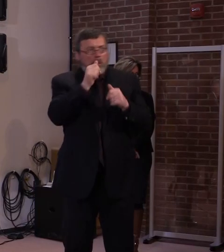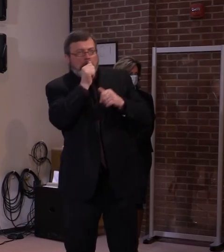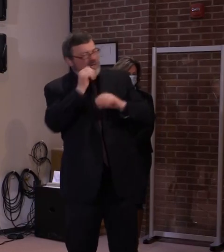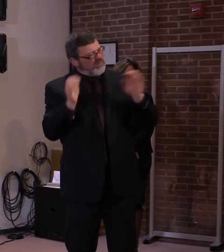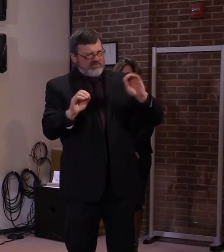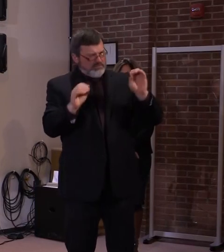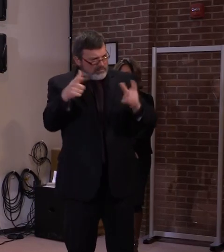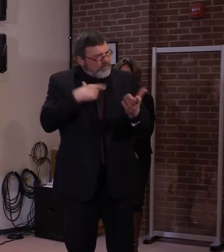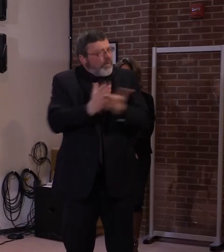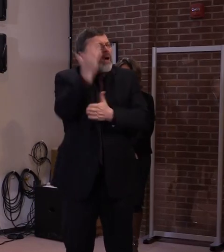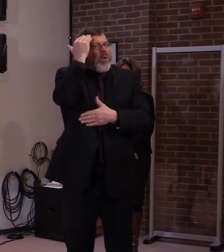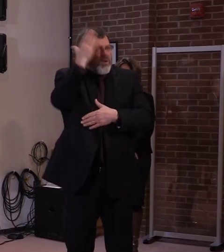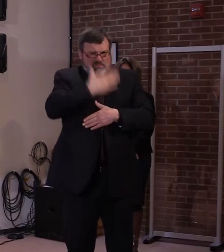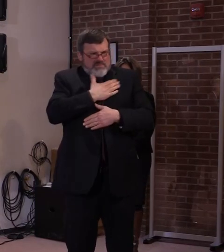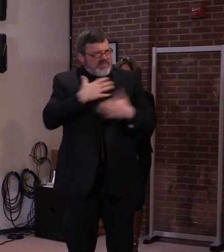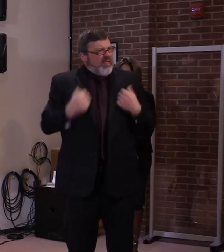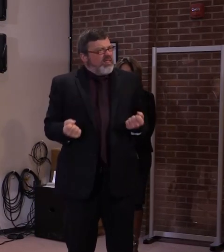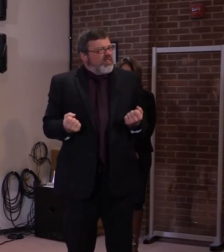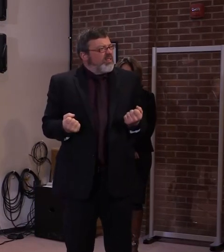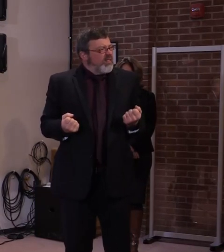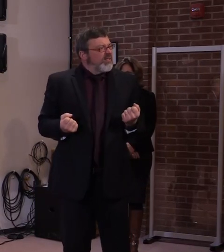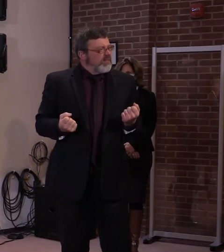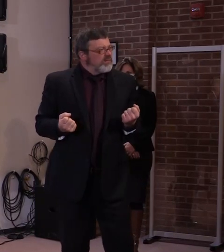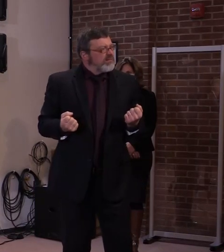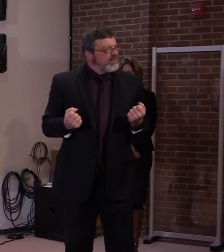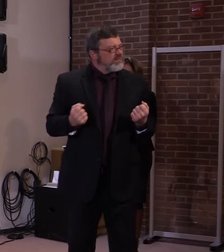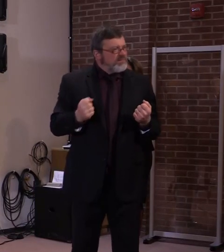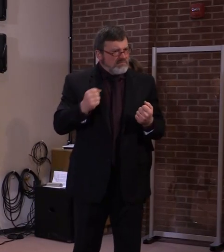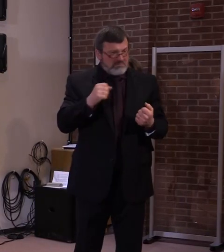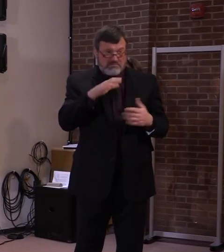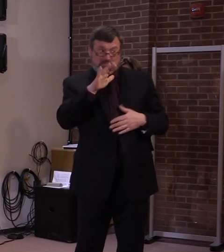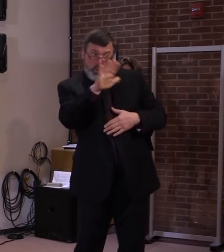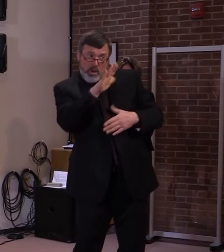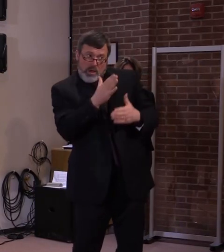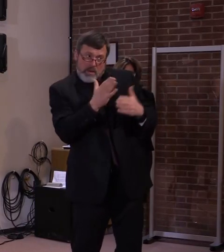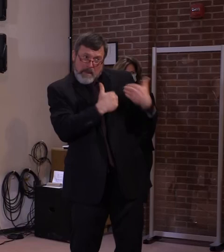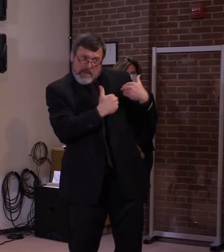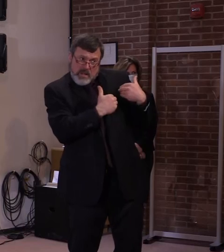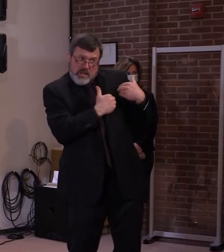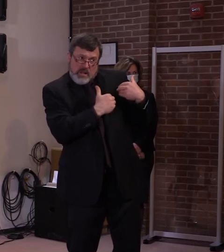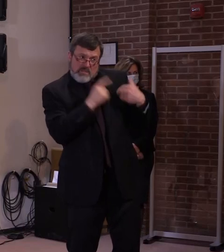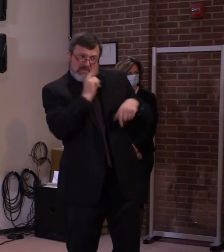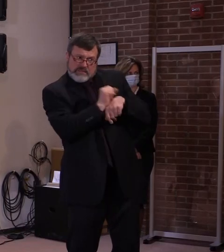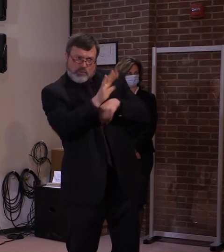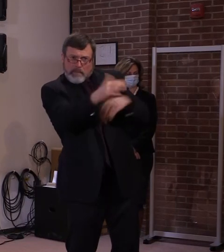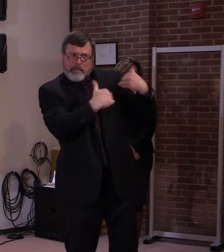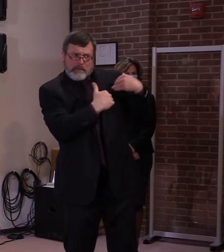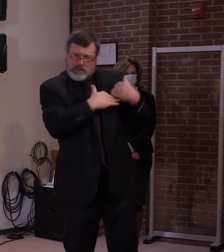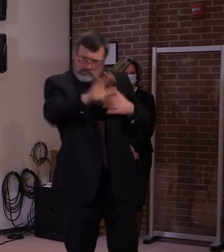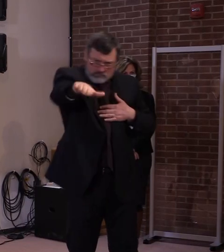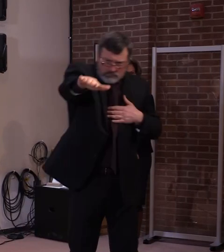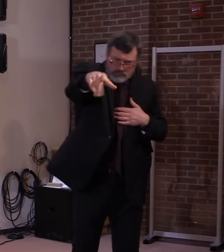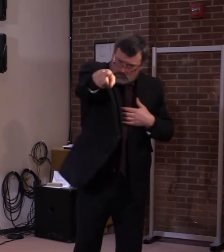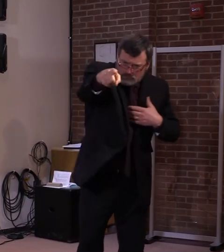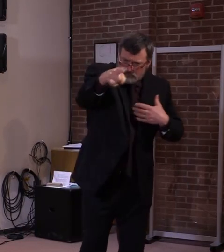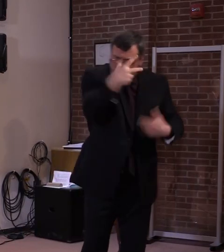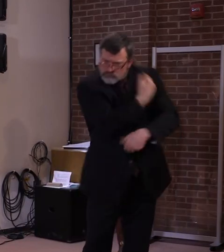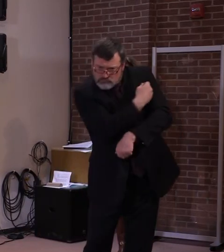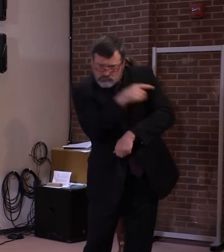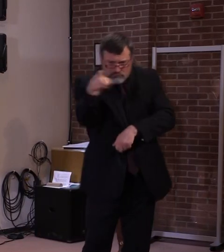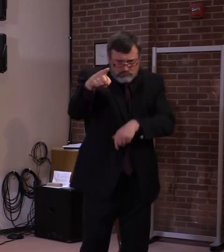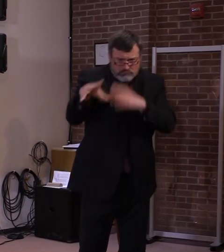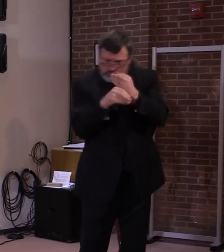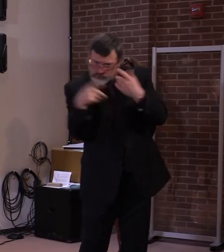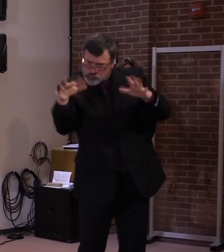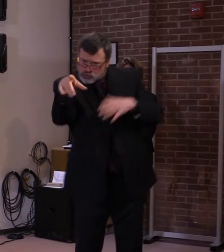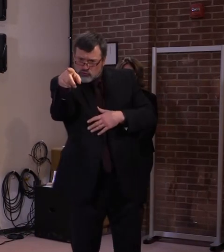status. That way, you can decide what level of risk you're willing to take. The holiday season is likely